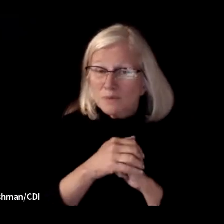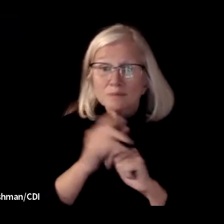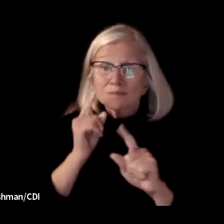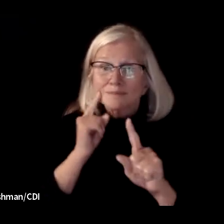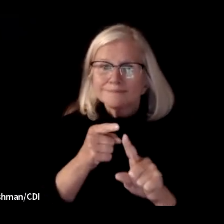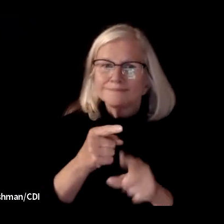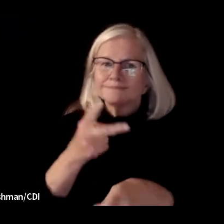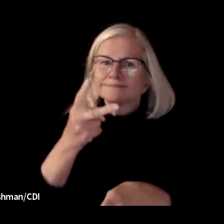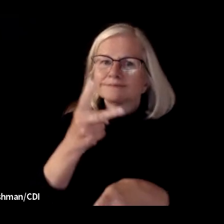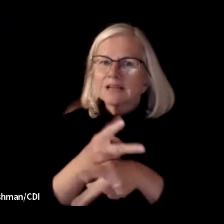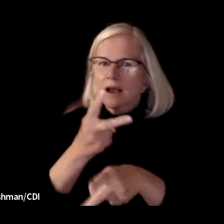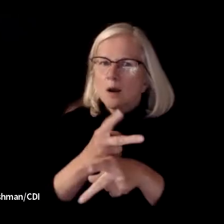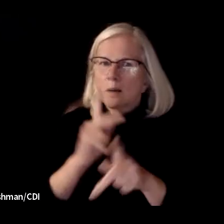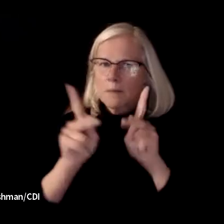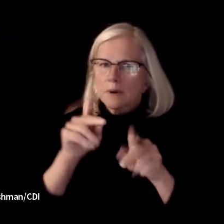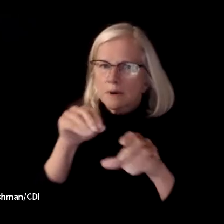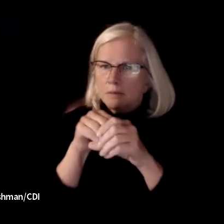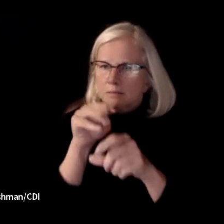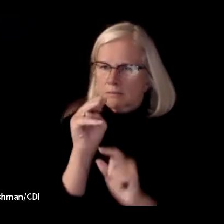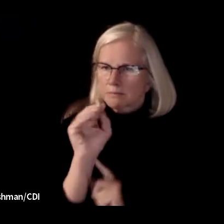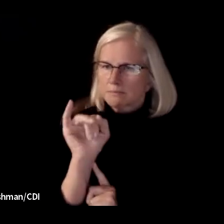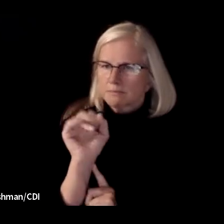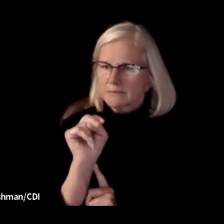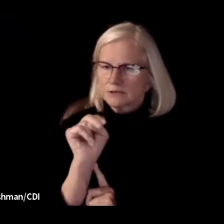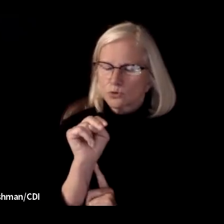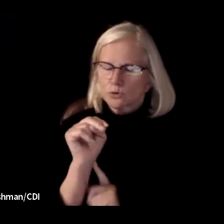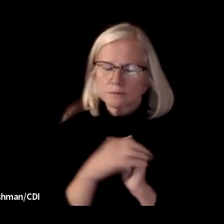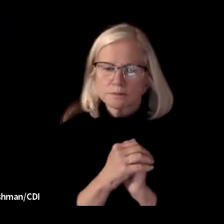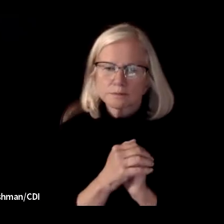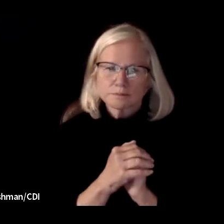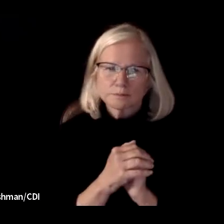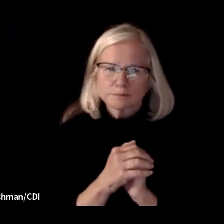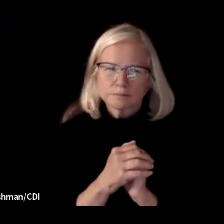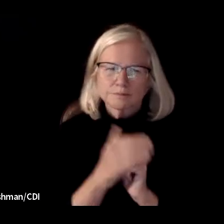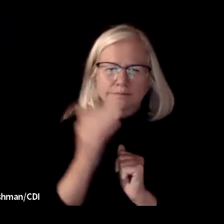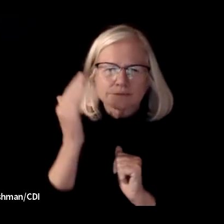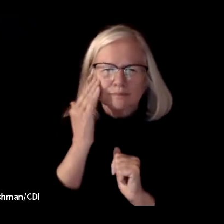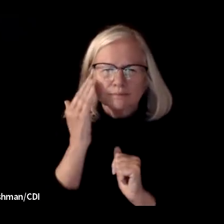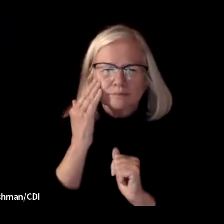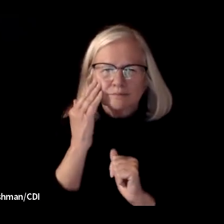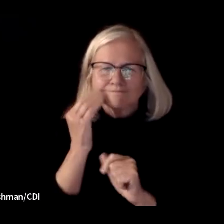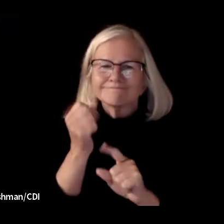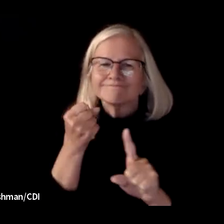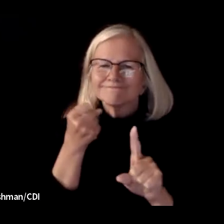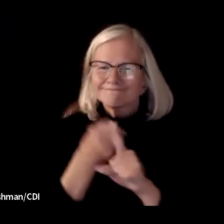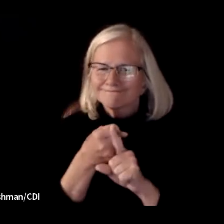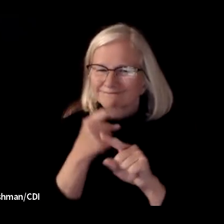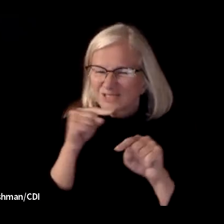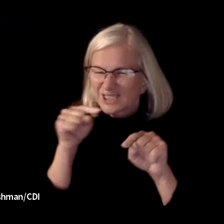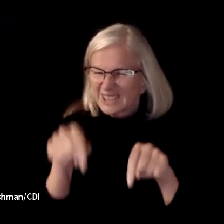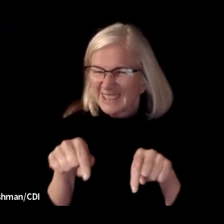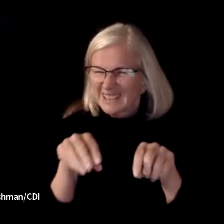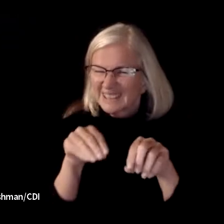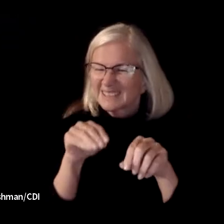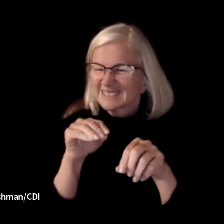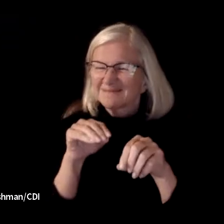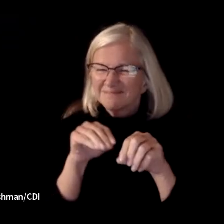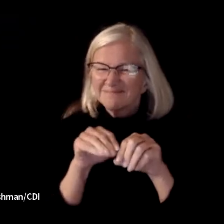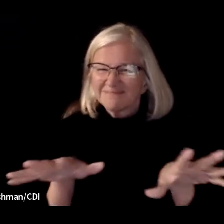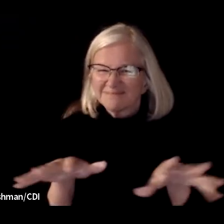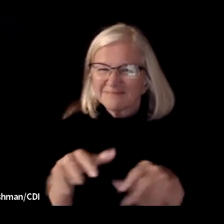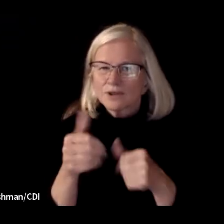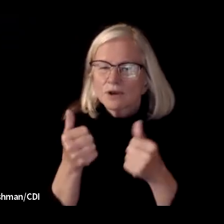those needs can change, as is evidenced by the impact and the ongoing presence of the pandemic and how it is wearing down lots of our